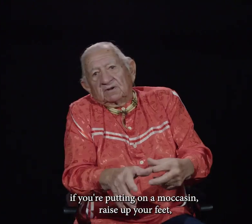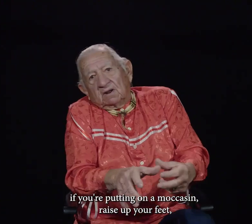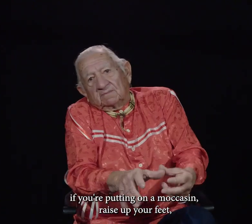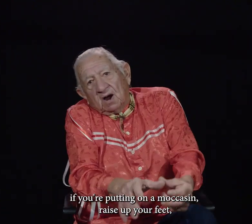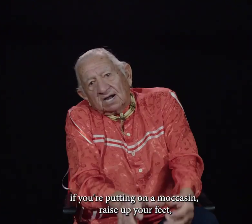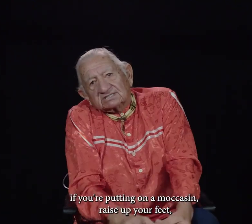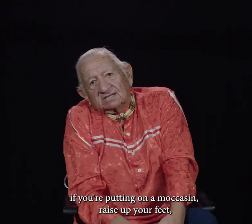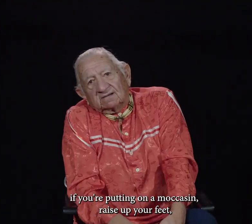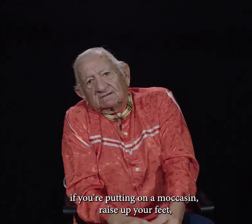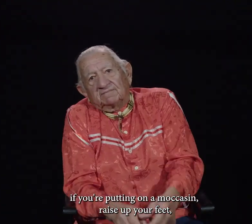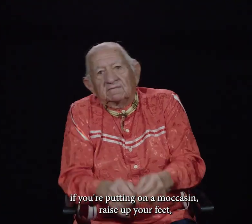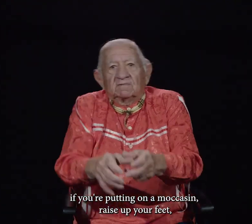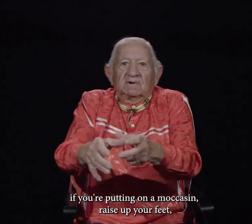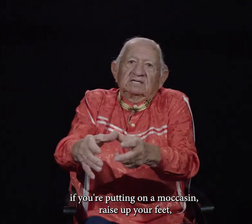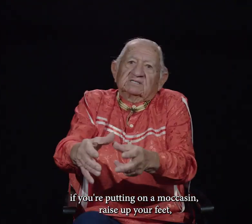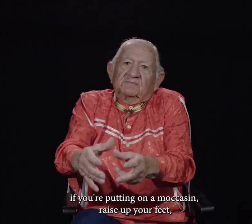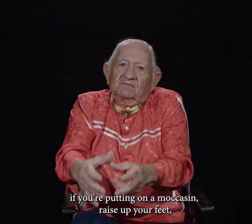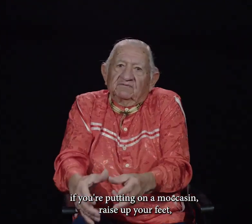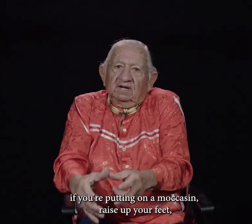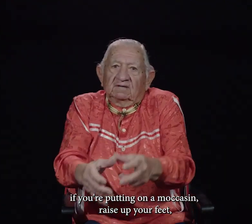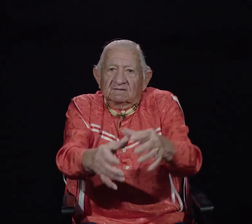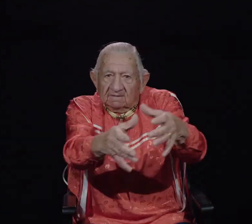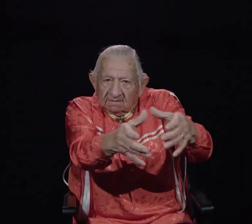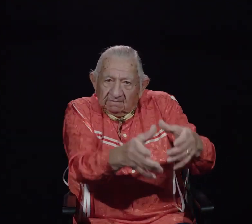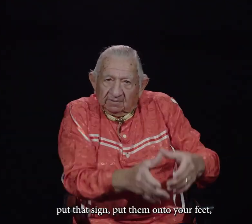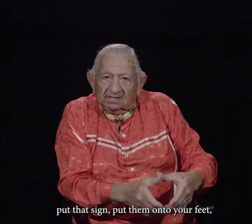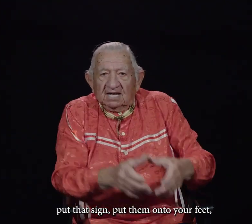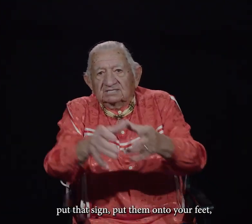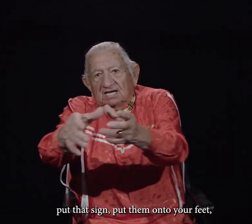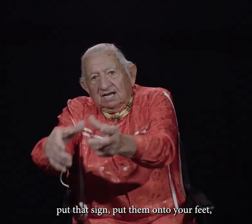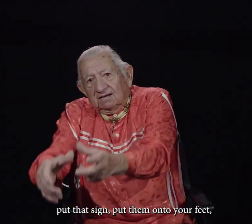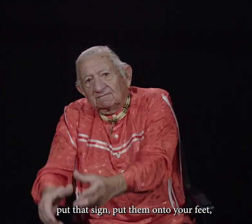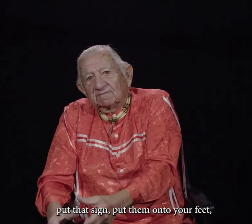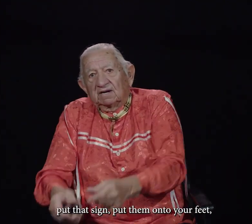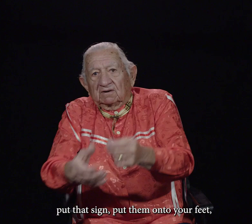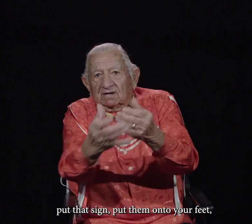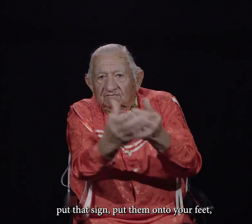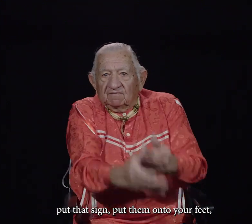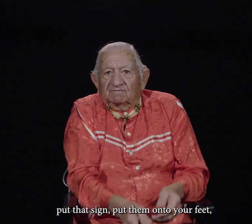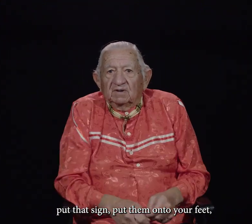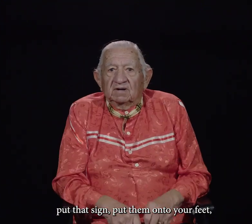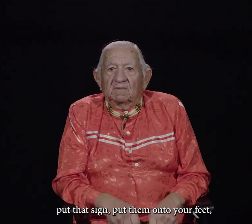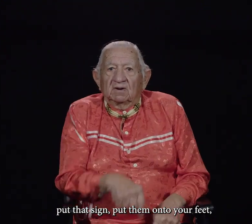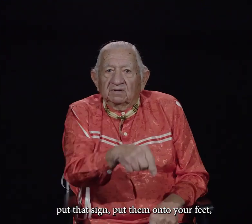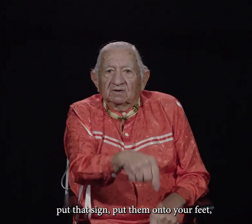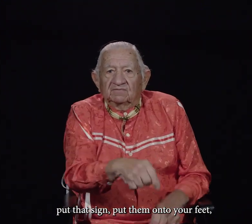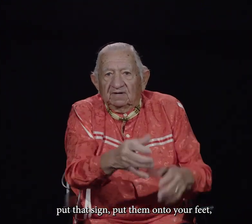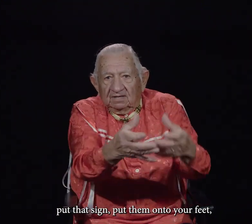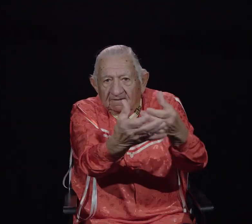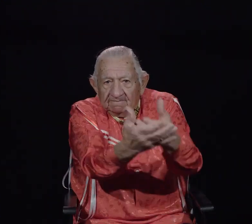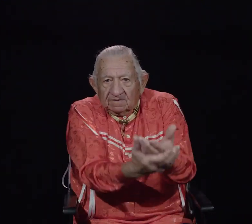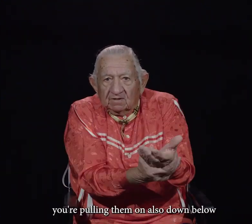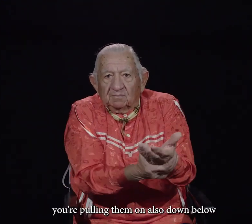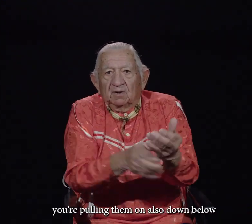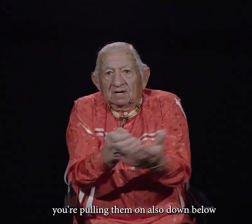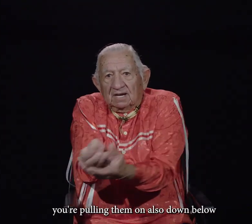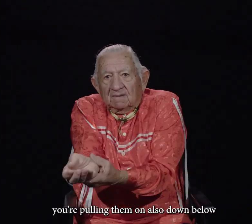on a moccasin, raise up your feet. Put that sign that are putting them onto your feet. You're pulling them